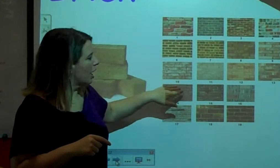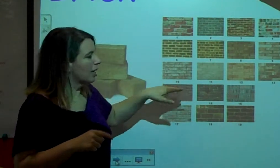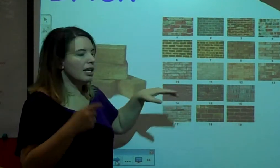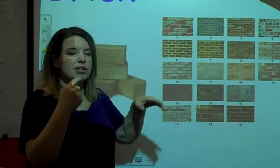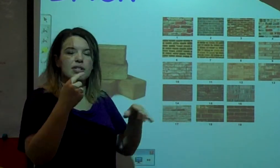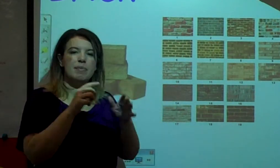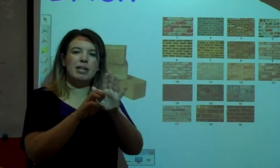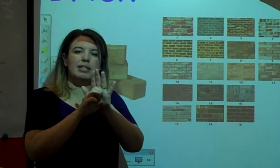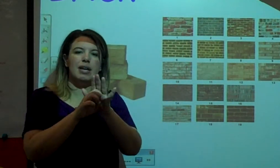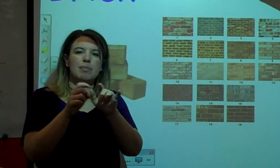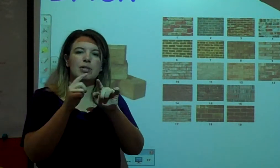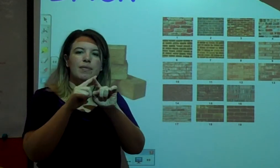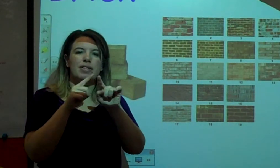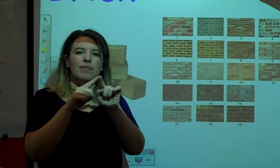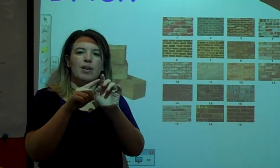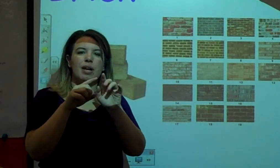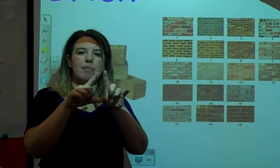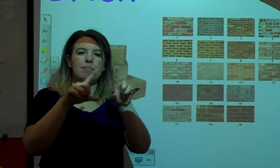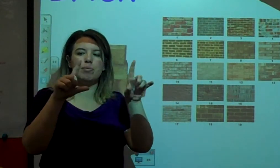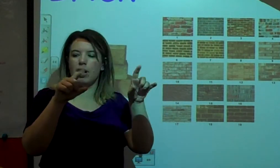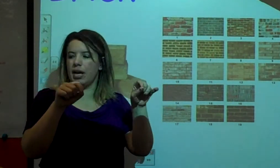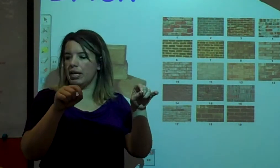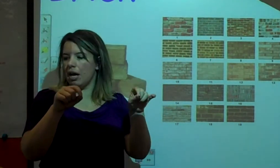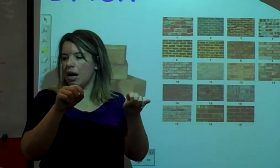And here's some examples of different brick